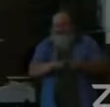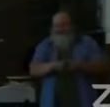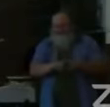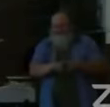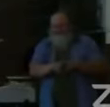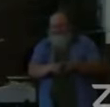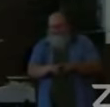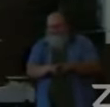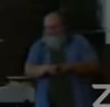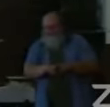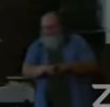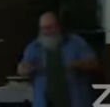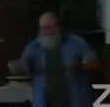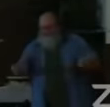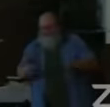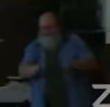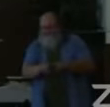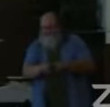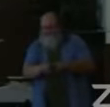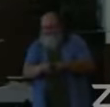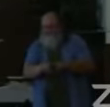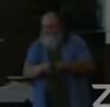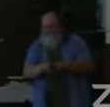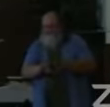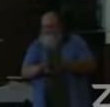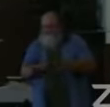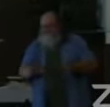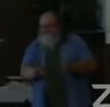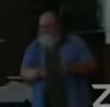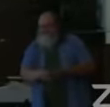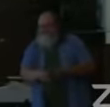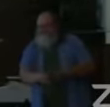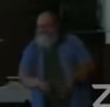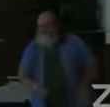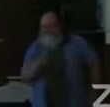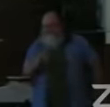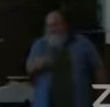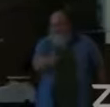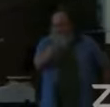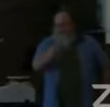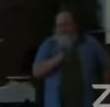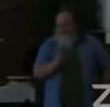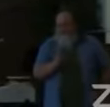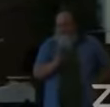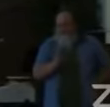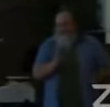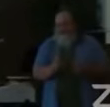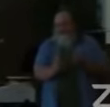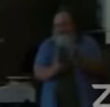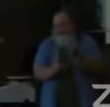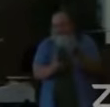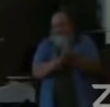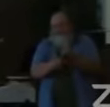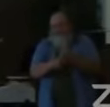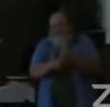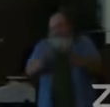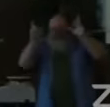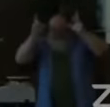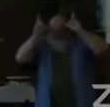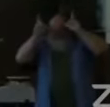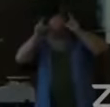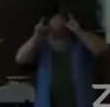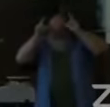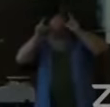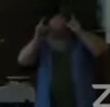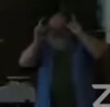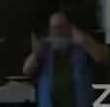God and the devil are not equals. Okay? God created Satan to be an angel to do worship and to